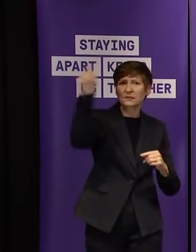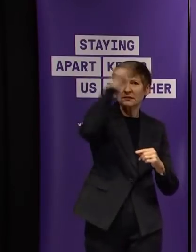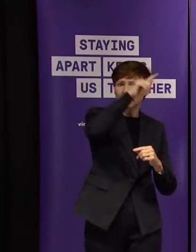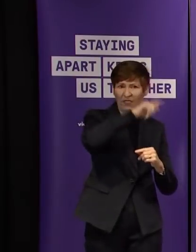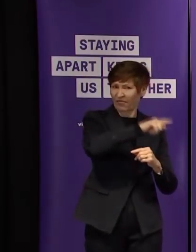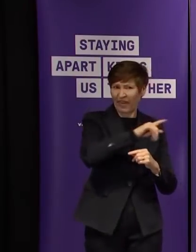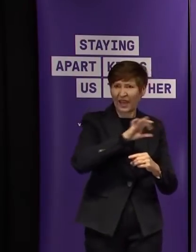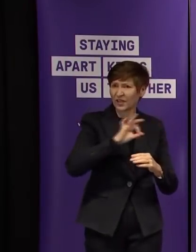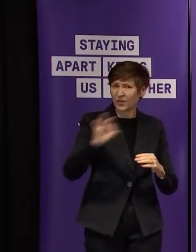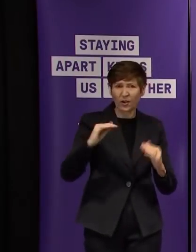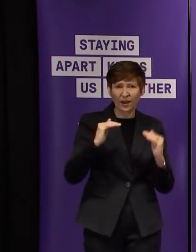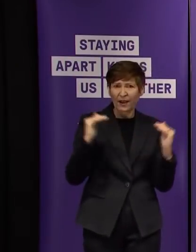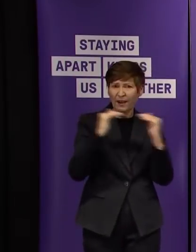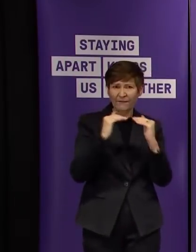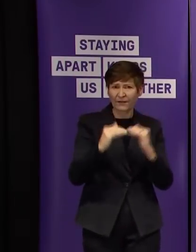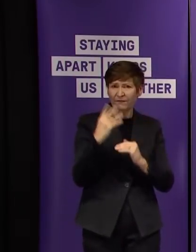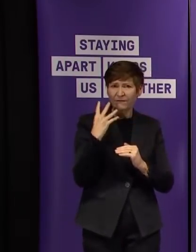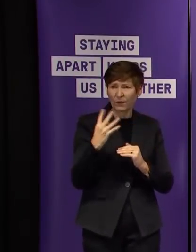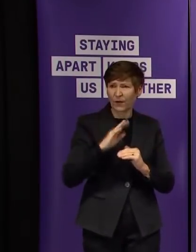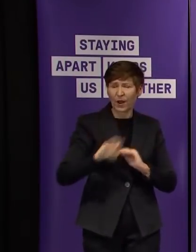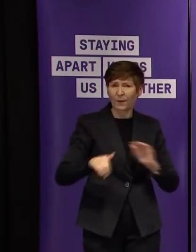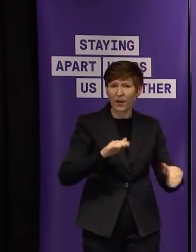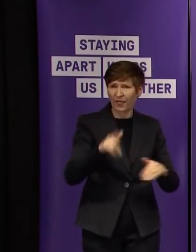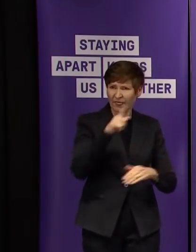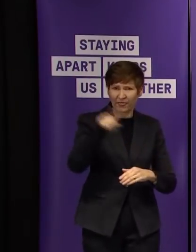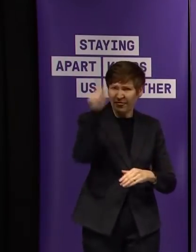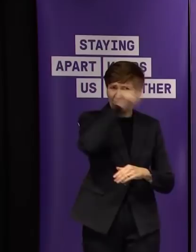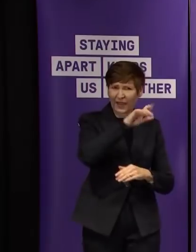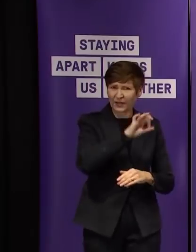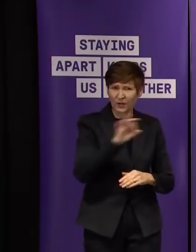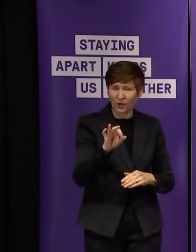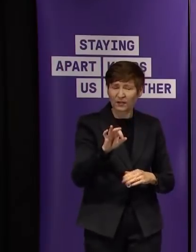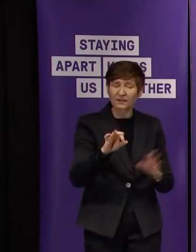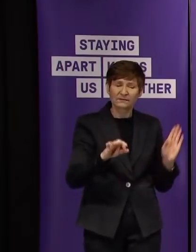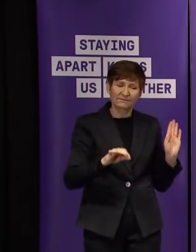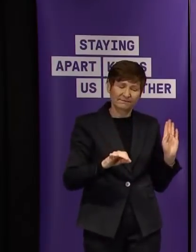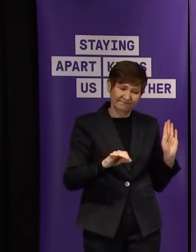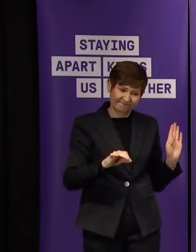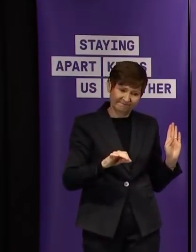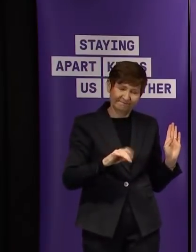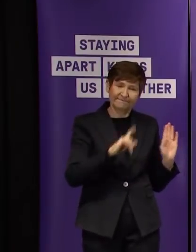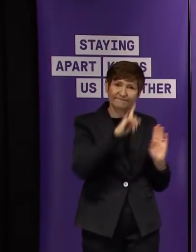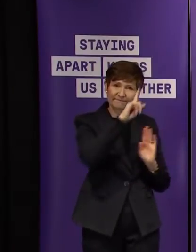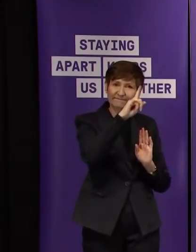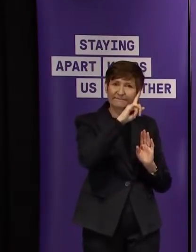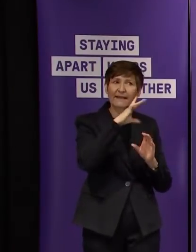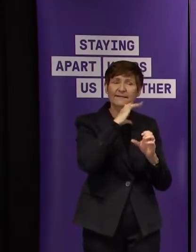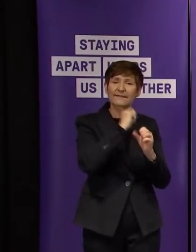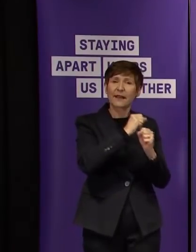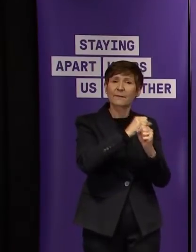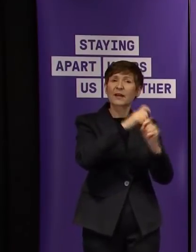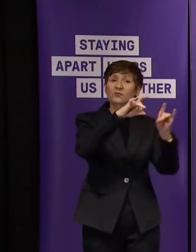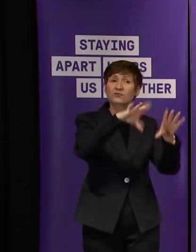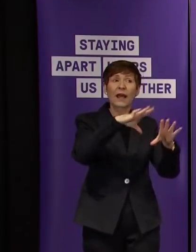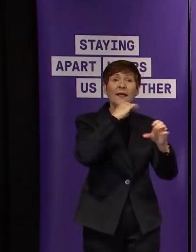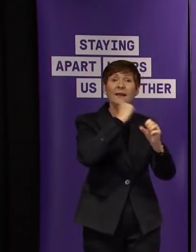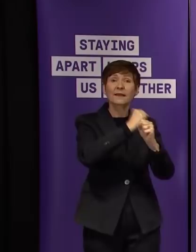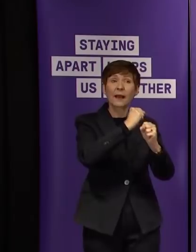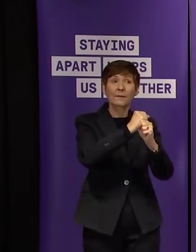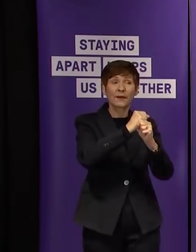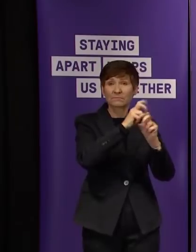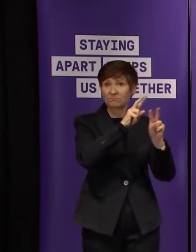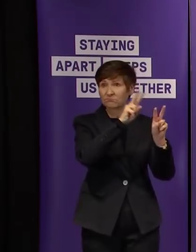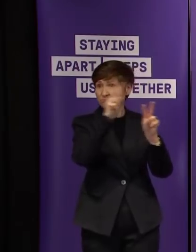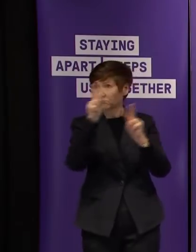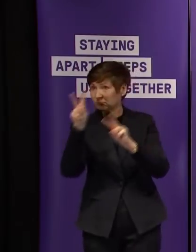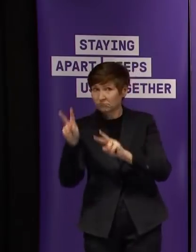Commonwealth, that might be true, except for the fact that the Commonwealth government has aligned its settings to hardship. And there's clearly more hardship here than